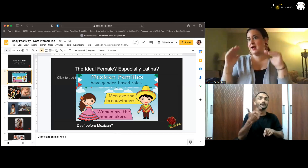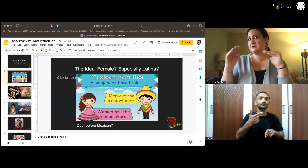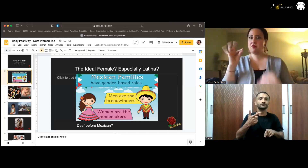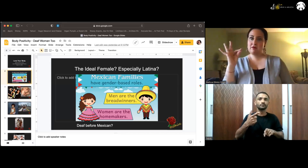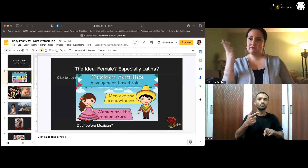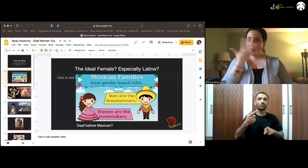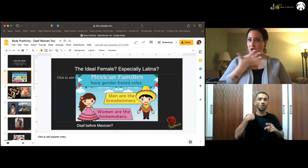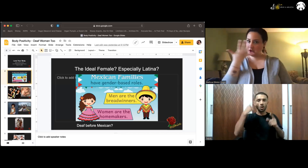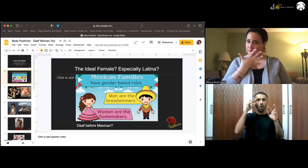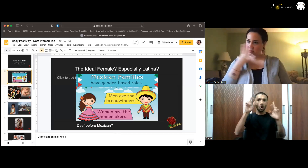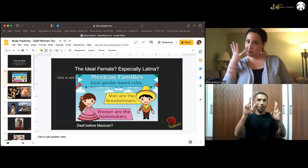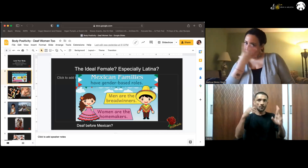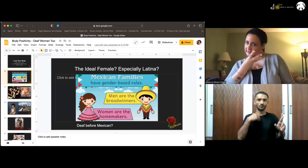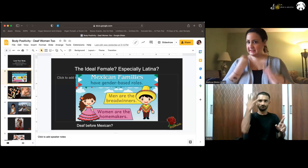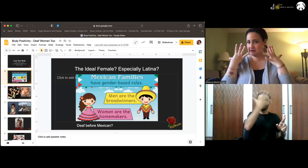Do we have co-host?